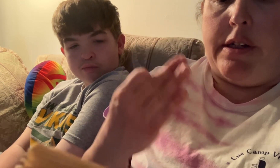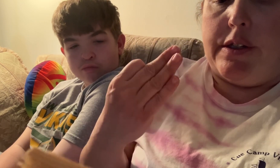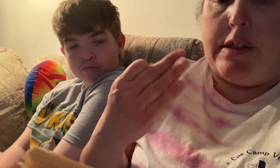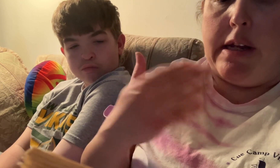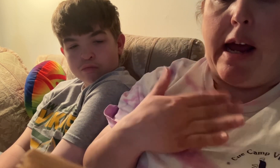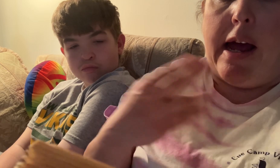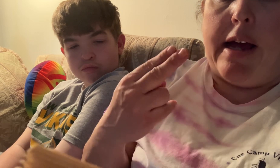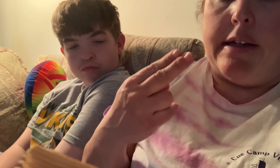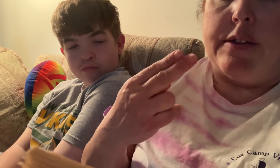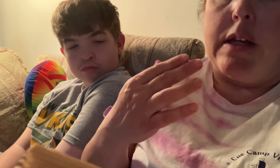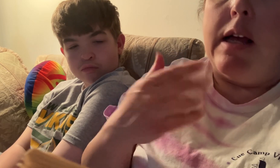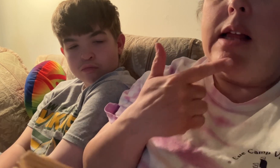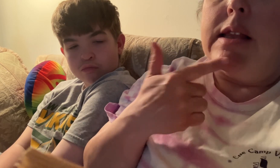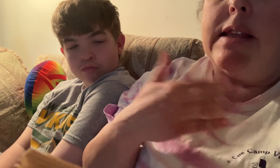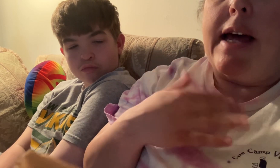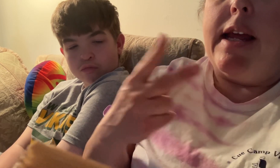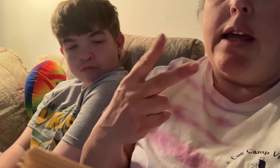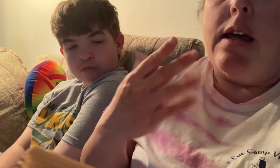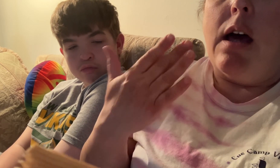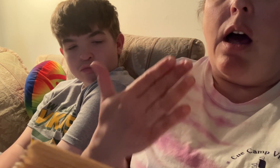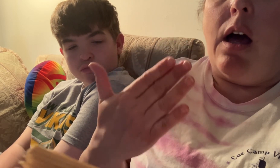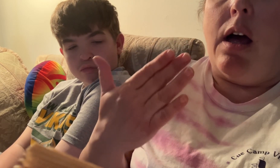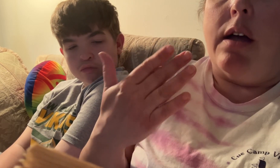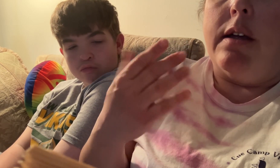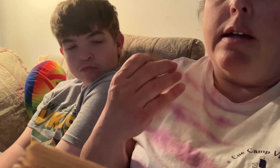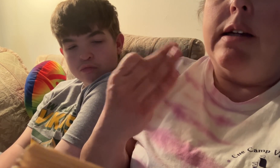dangerous as letting a